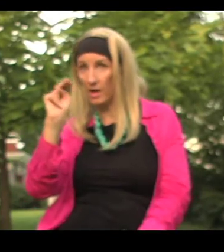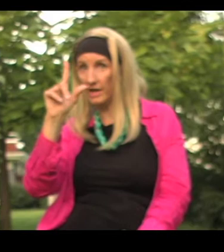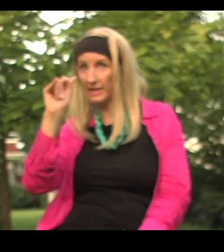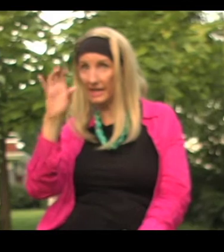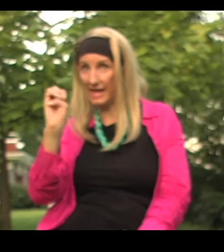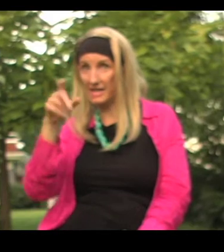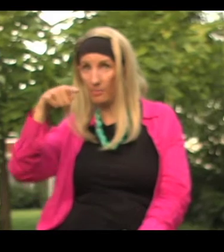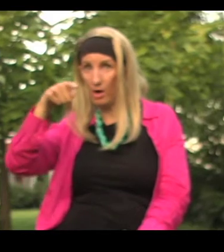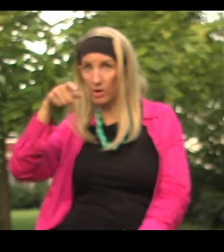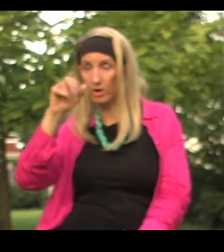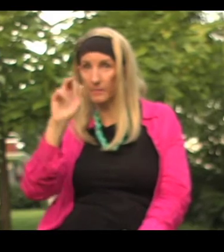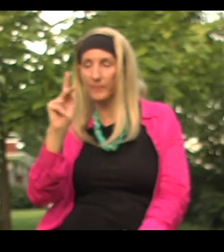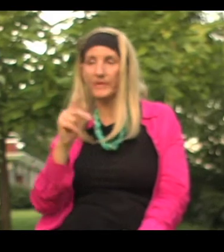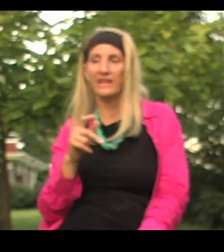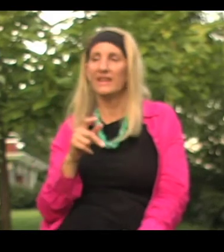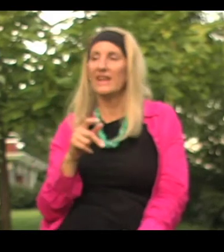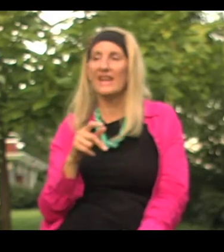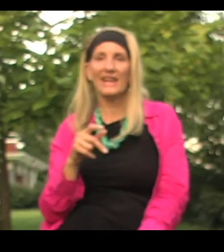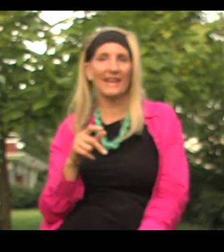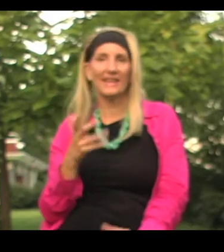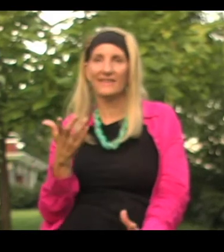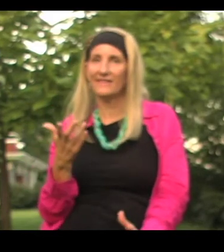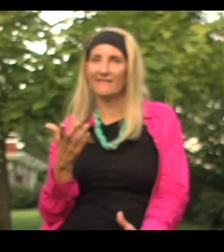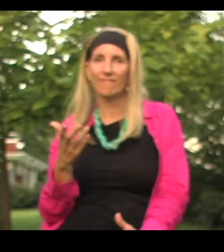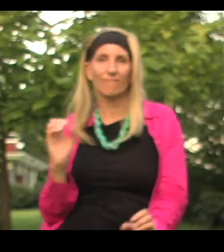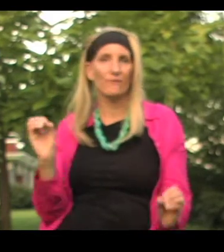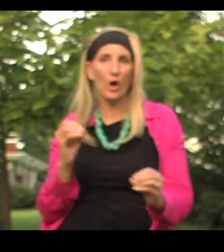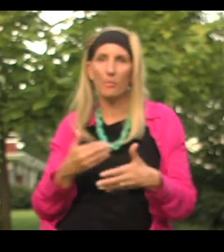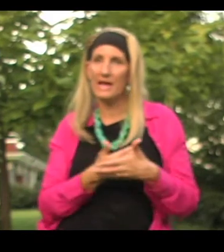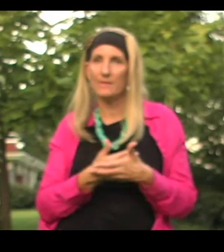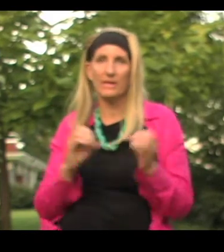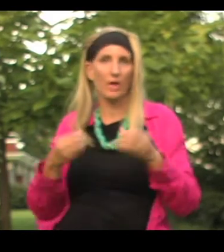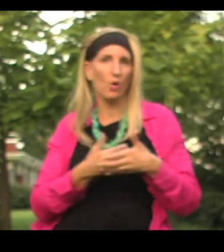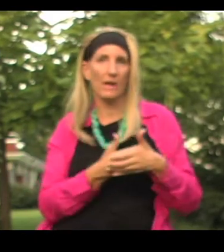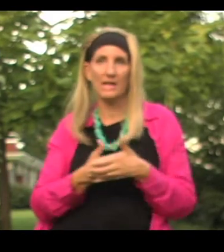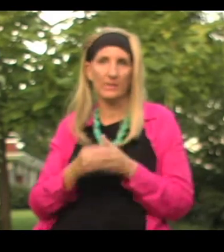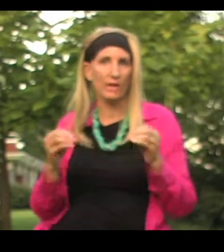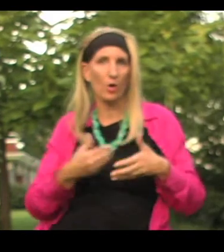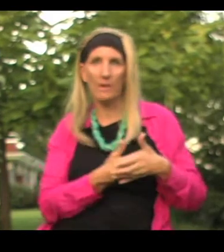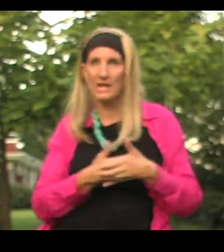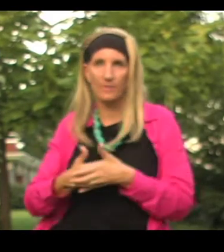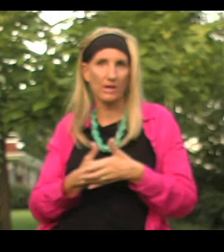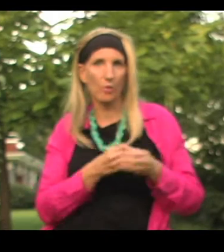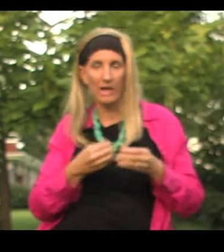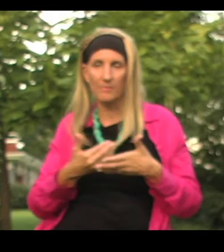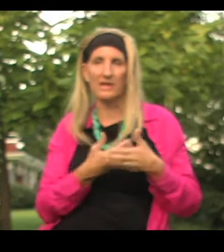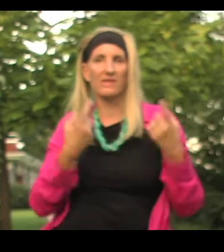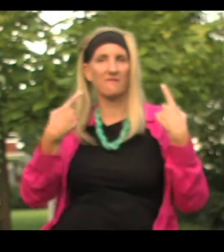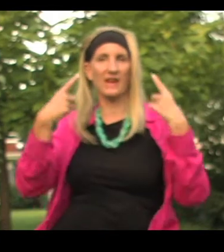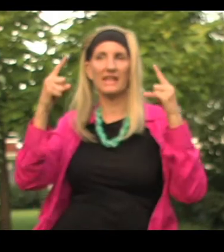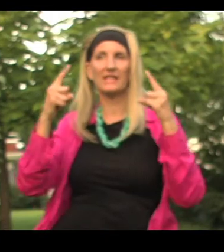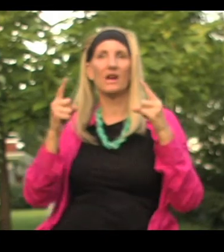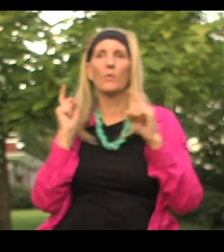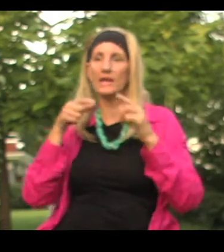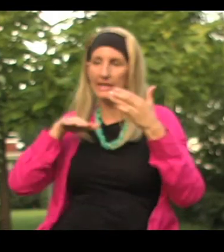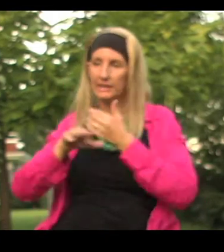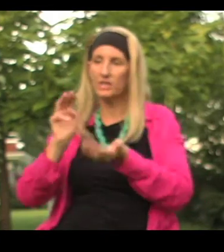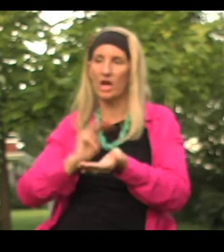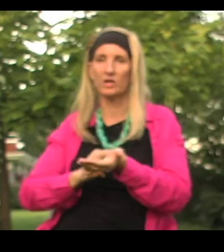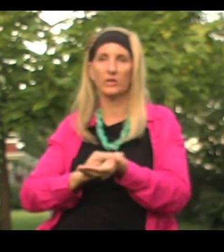Swan Lake Park. And no baby, no baby, no baby, no baby. And then finally I went into the doctor, and